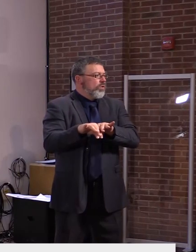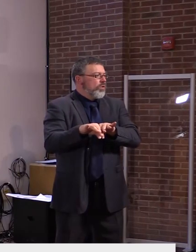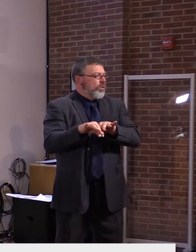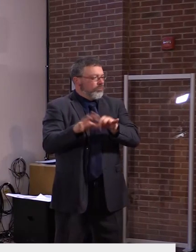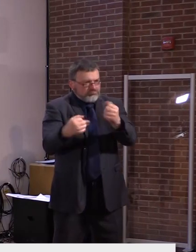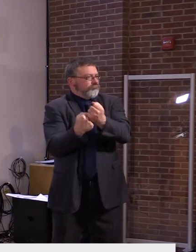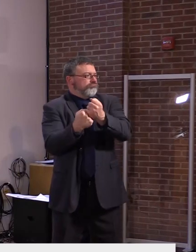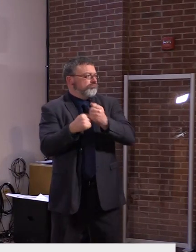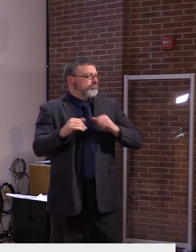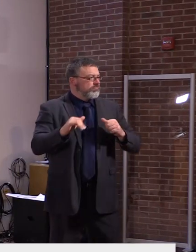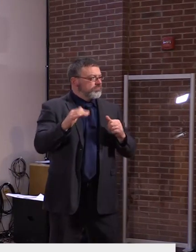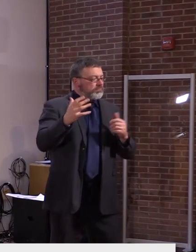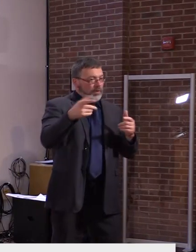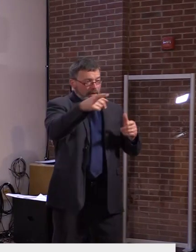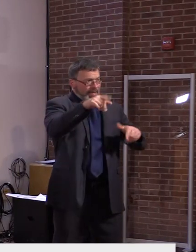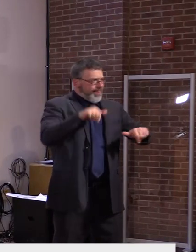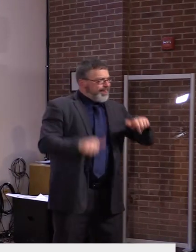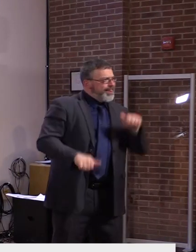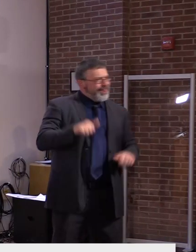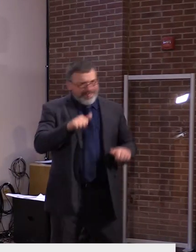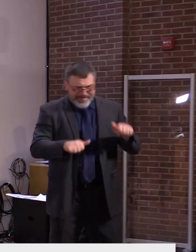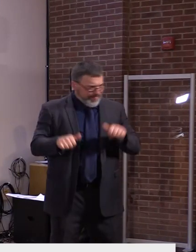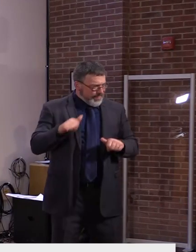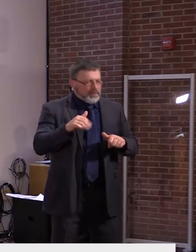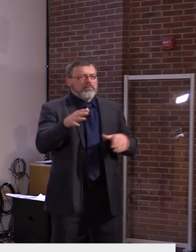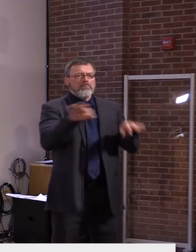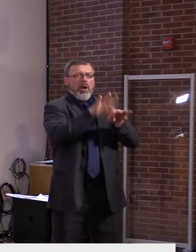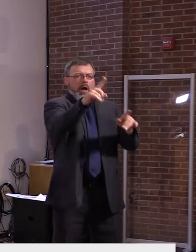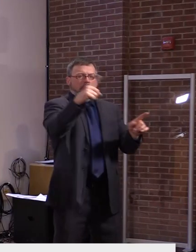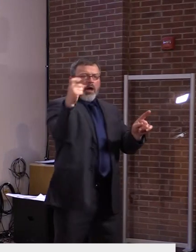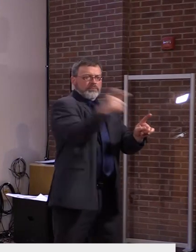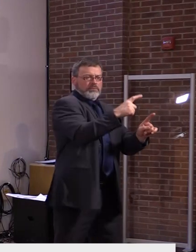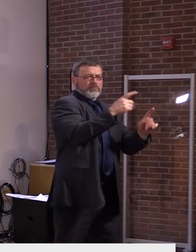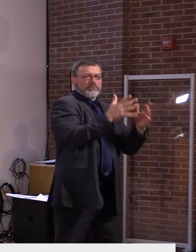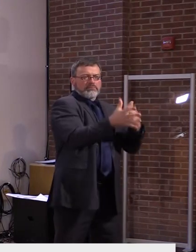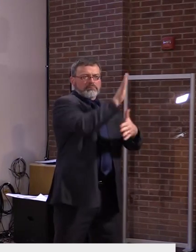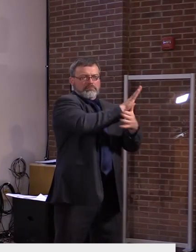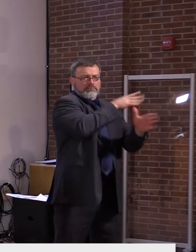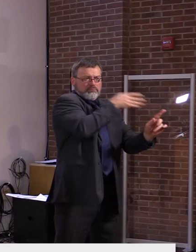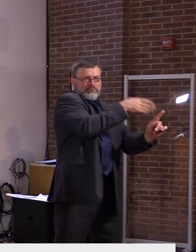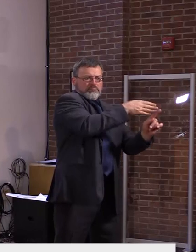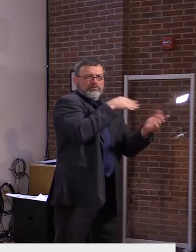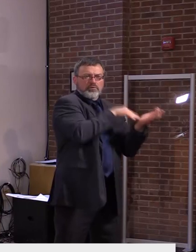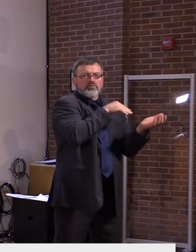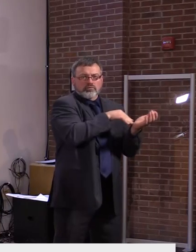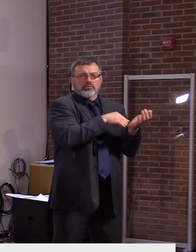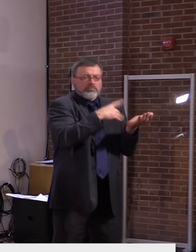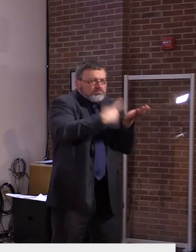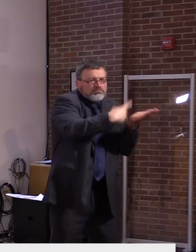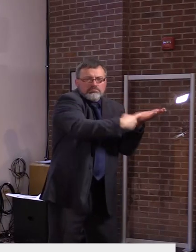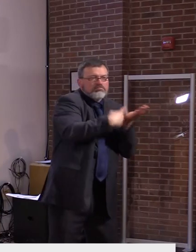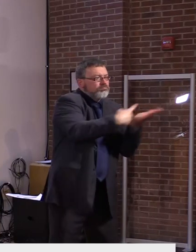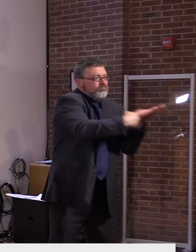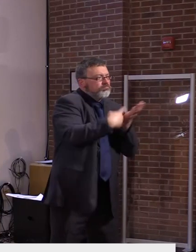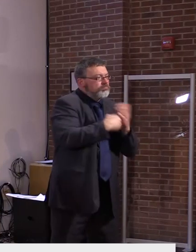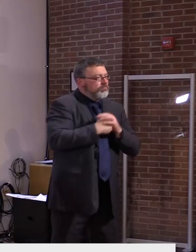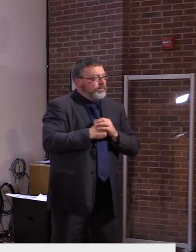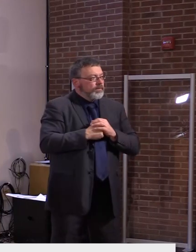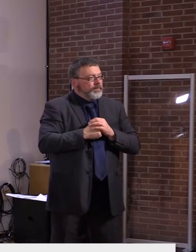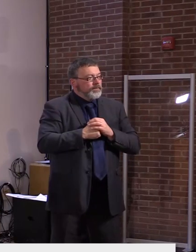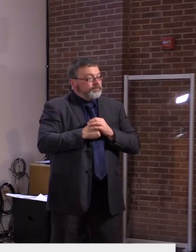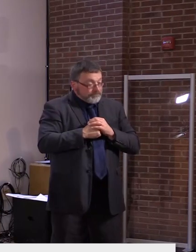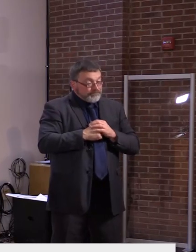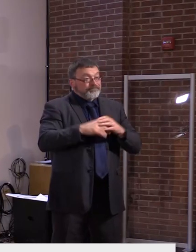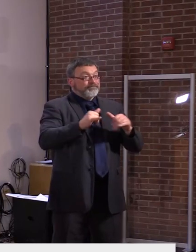to speak with your healthcare provider. And as you've heard, children ages 5 to 11 are expected to